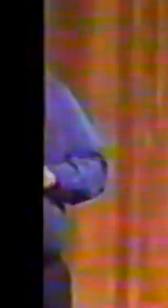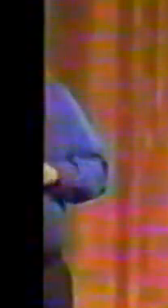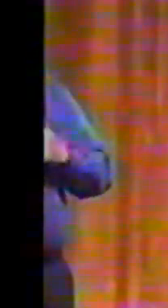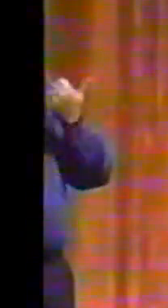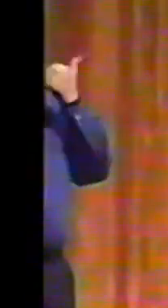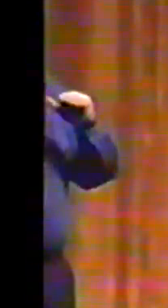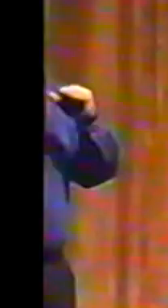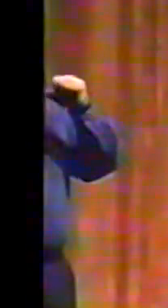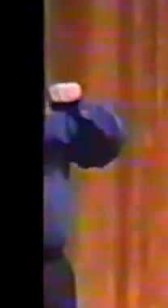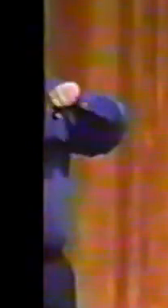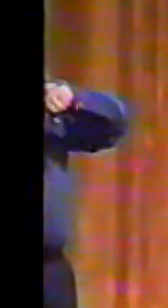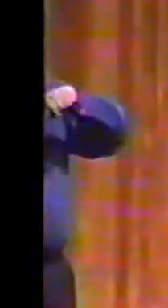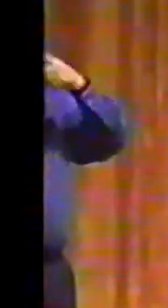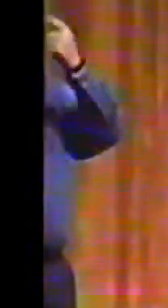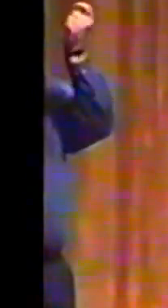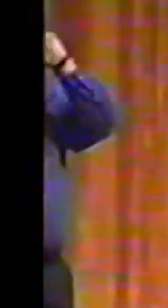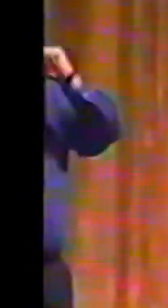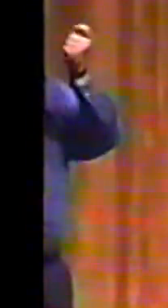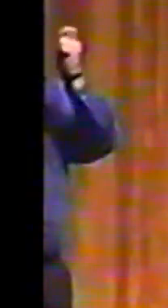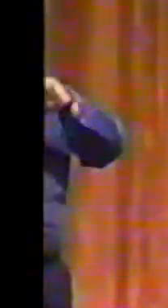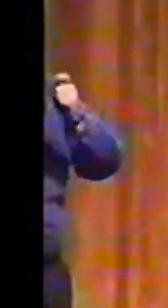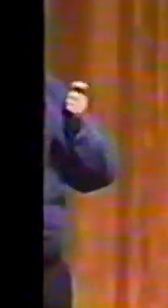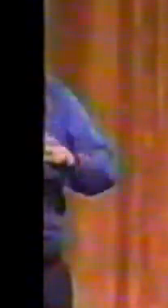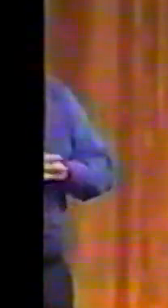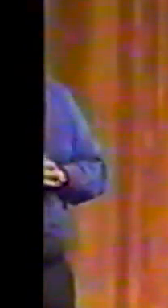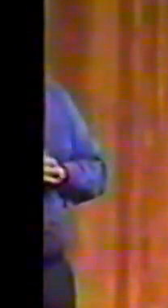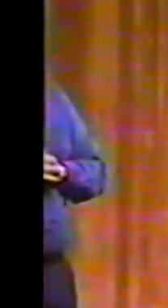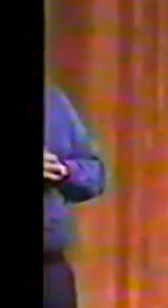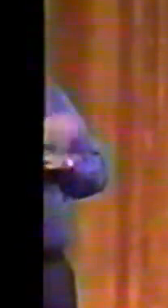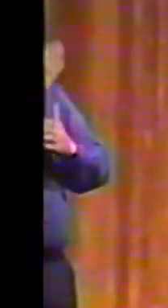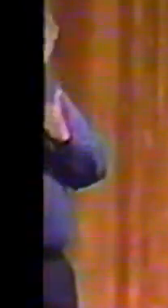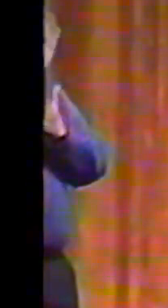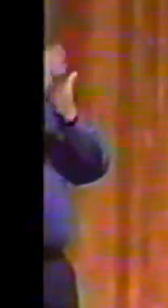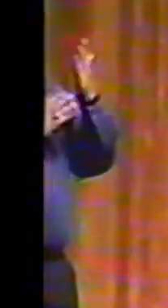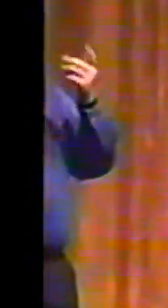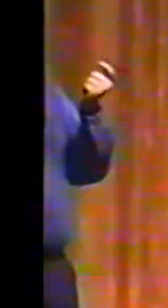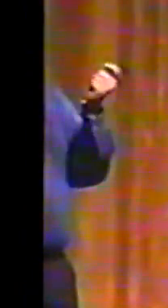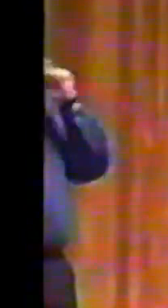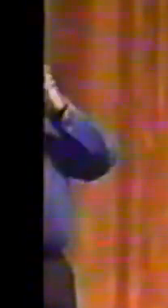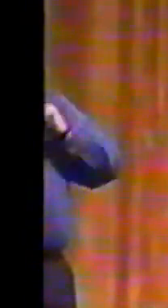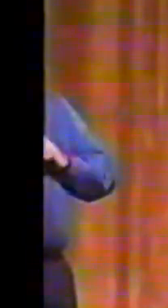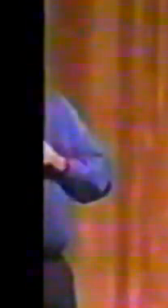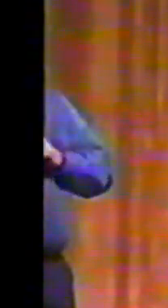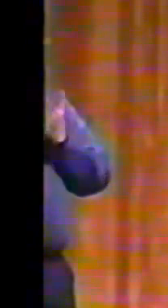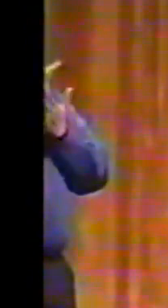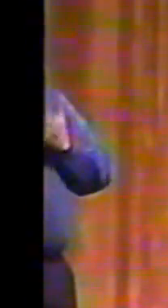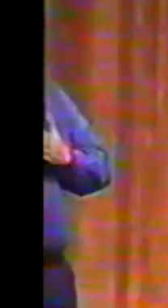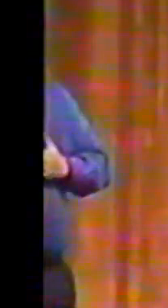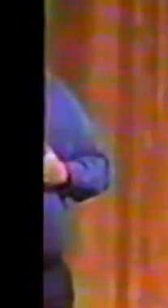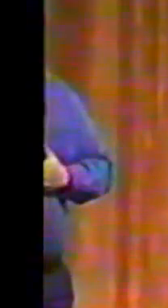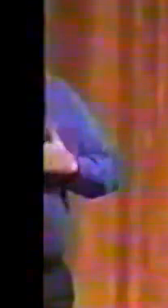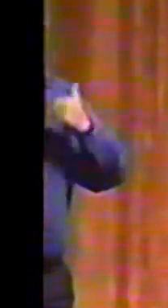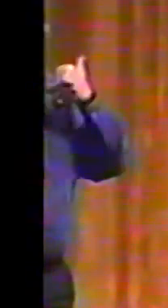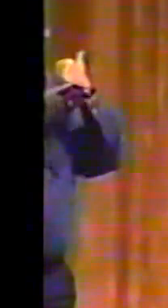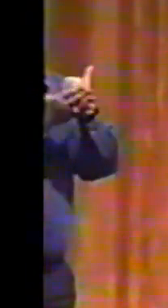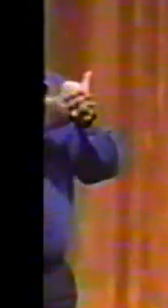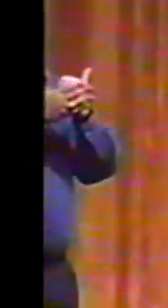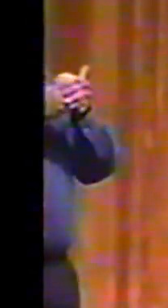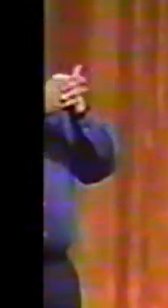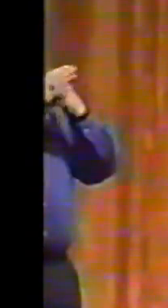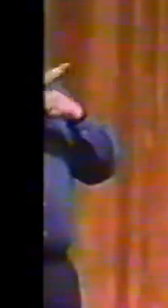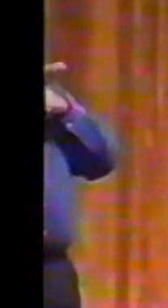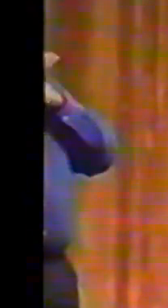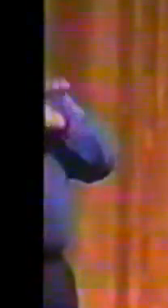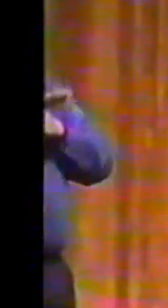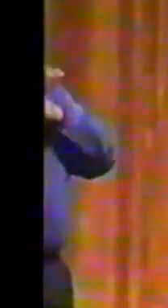And I think that some of the reforms that have been proposed last week will take some of the pressures off the areas within